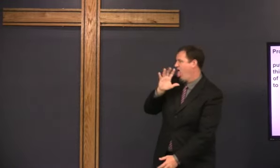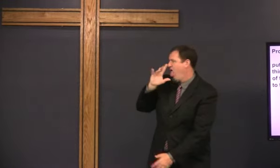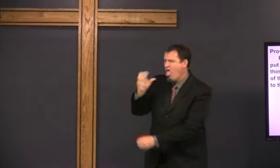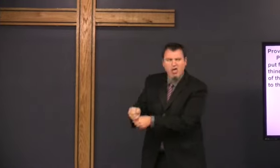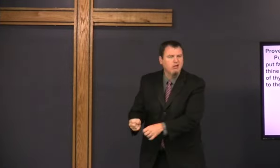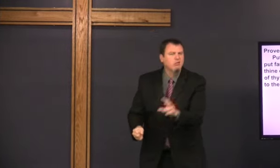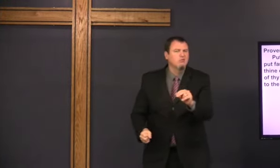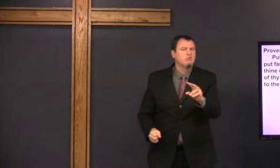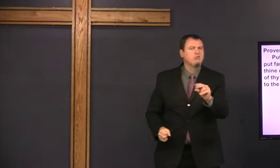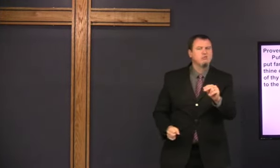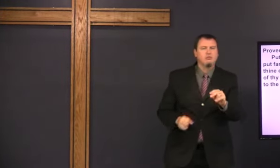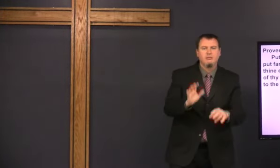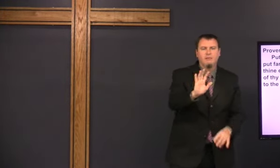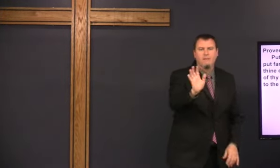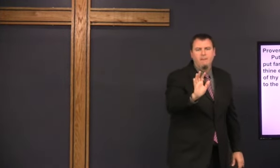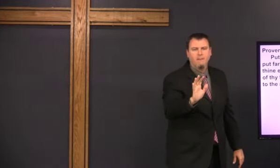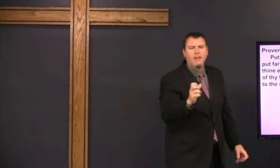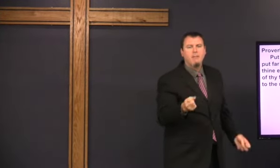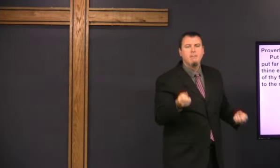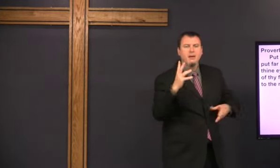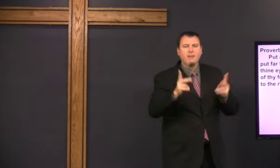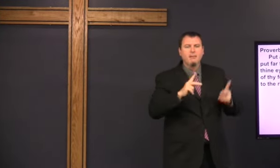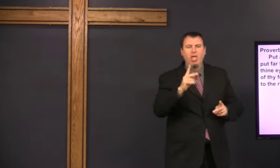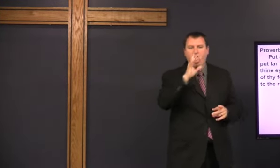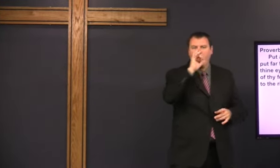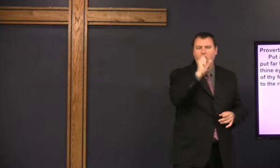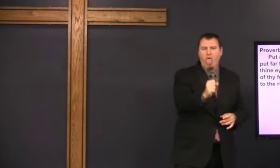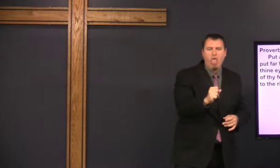Get caught up in the wrong kind of language.